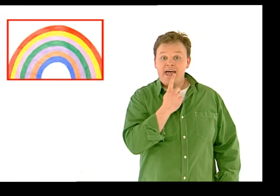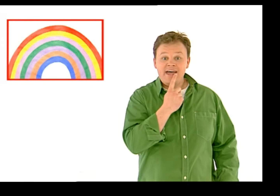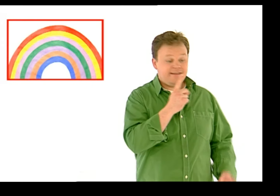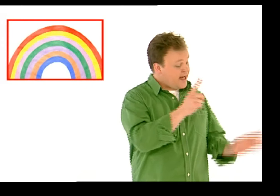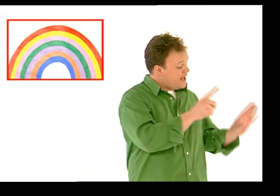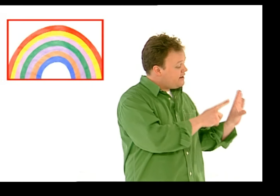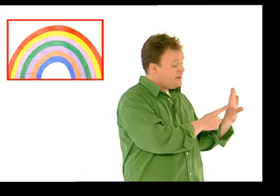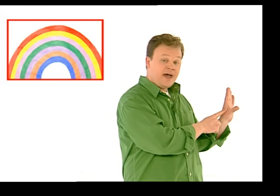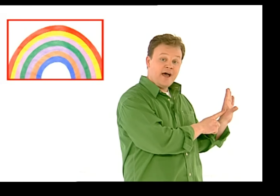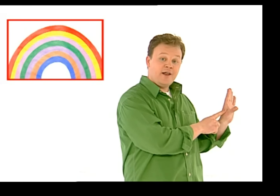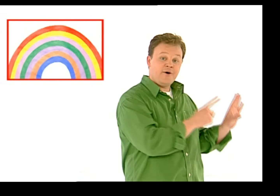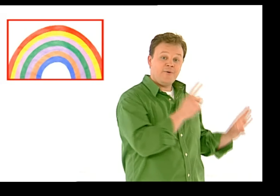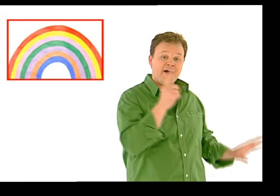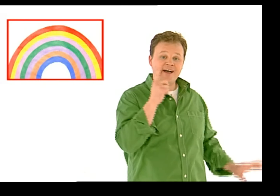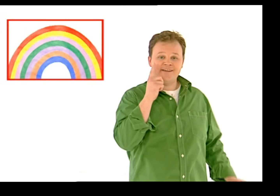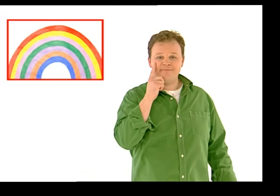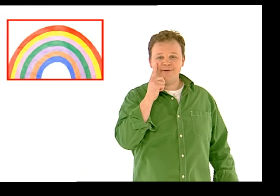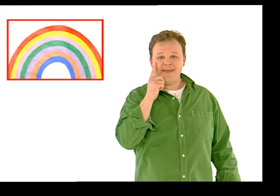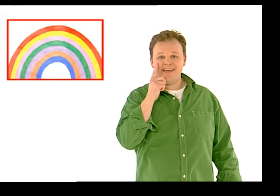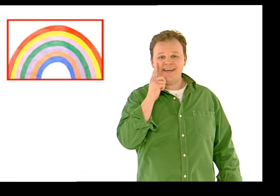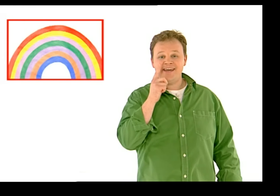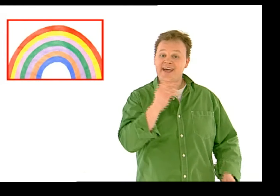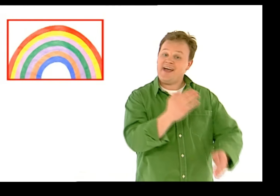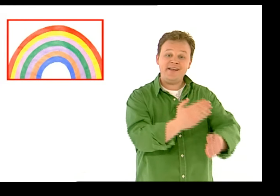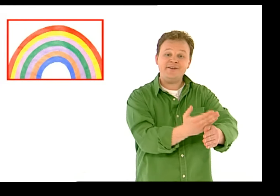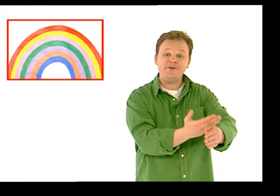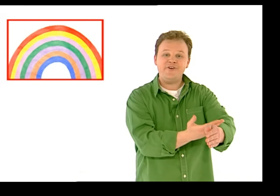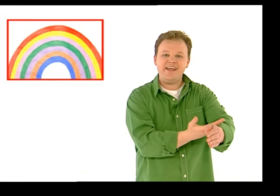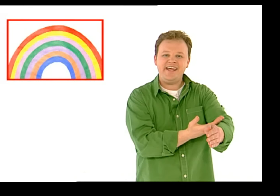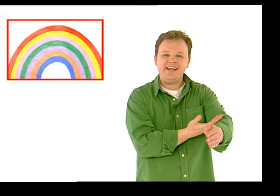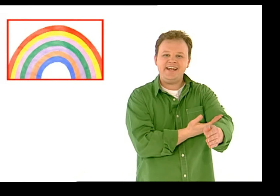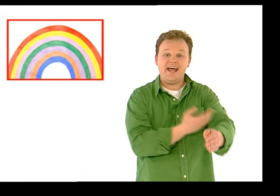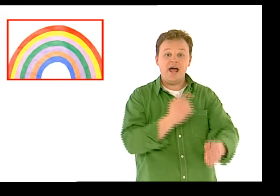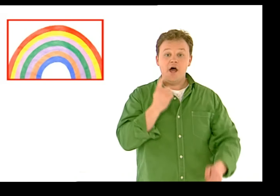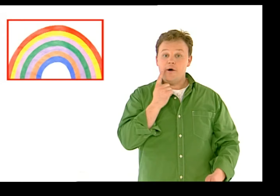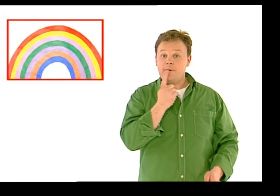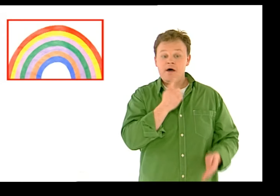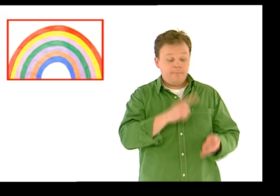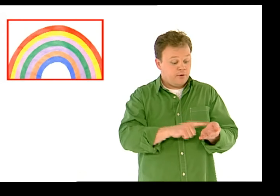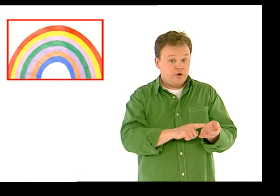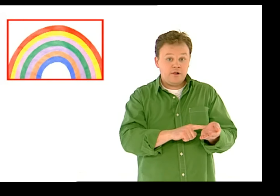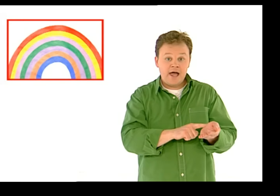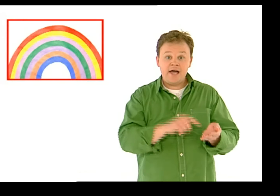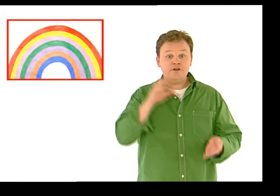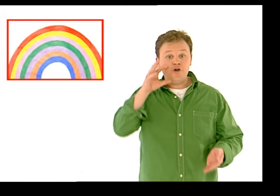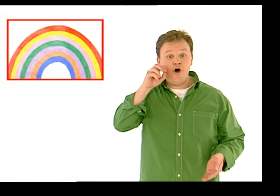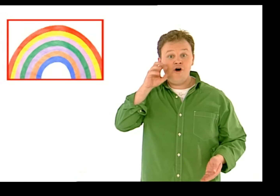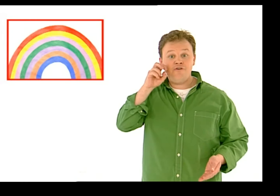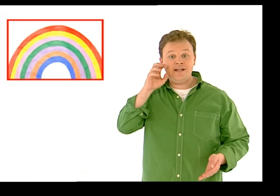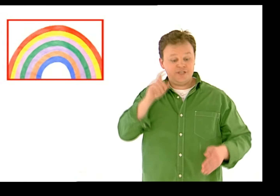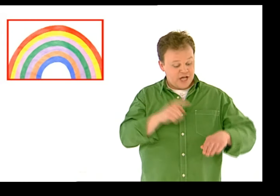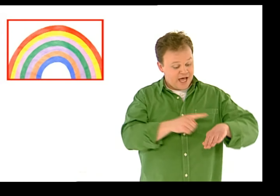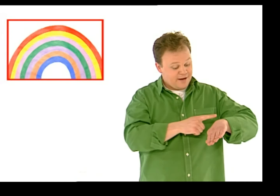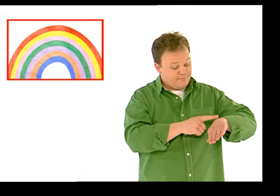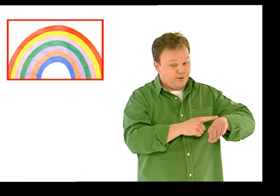Red and yellow and pink and green, purple and orange and